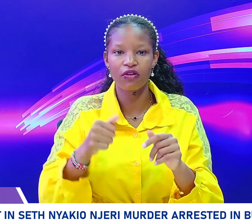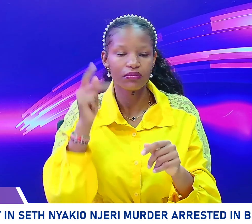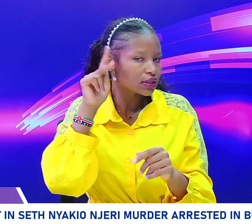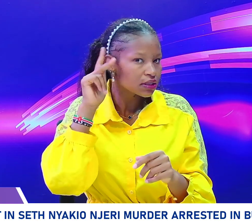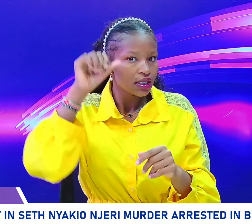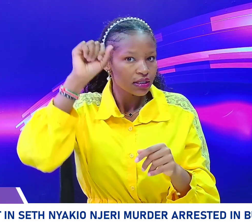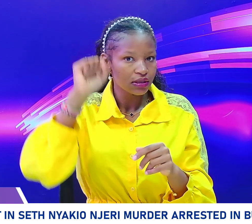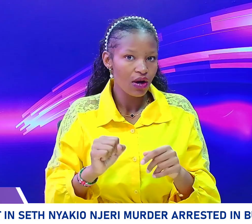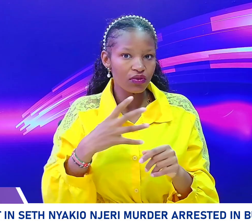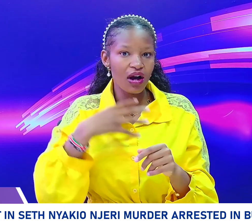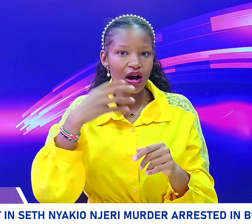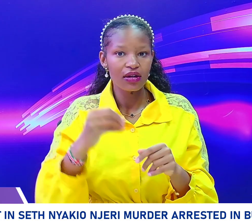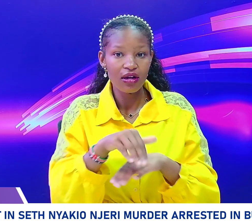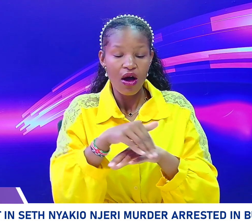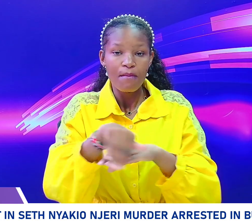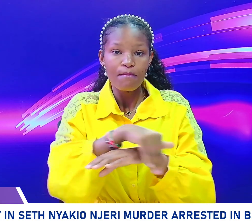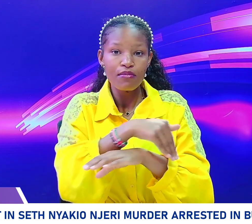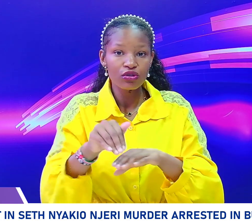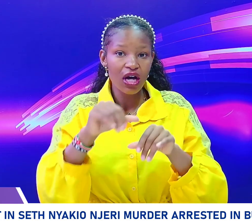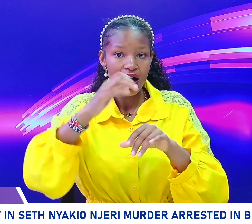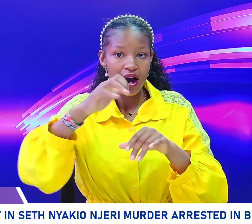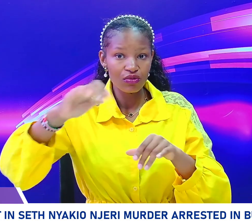shop while evading arrest.